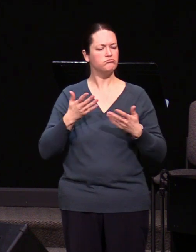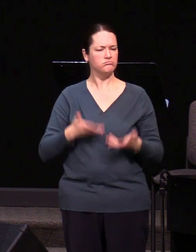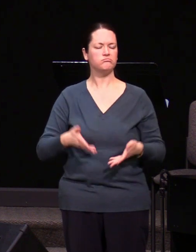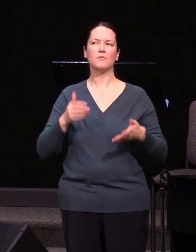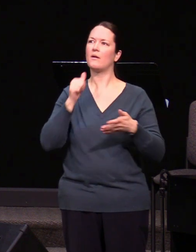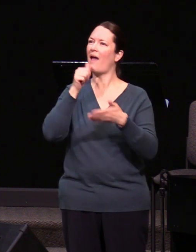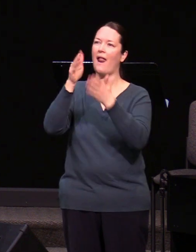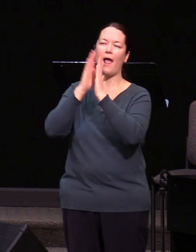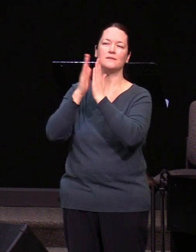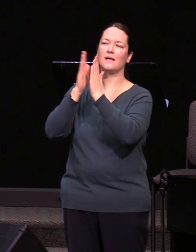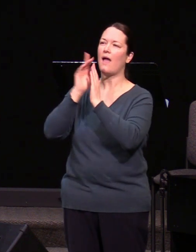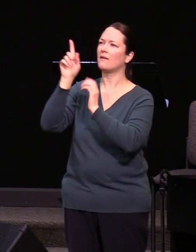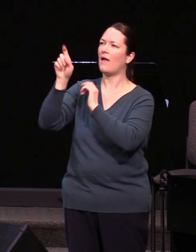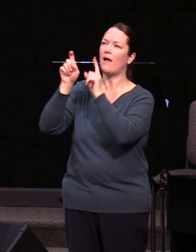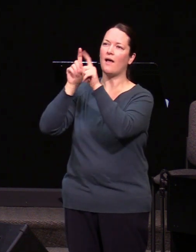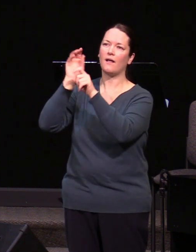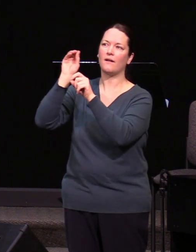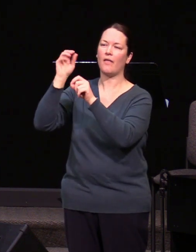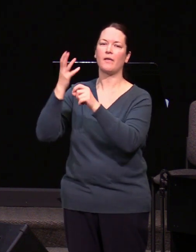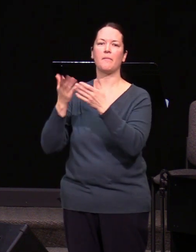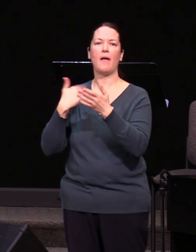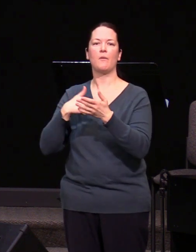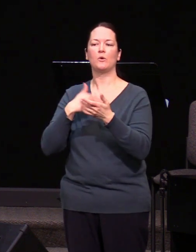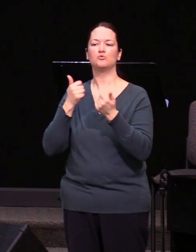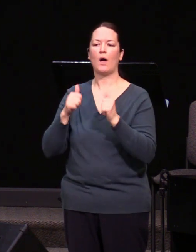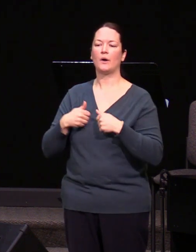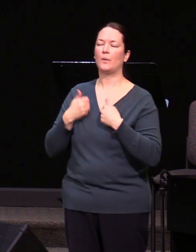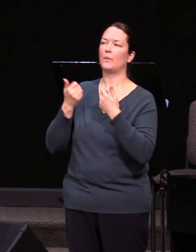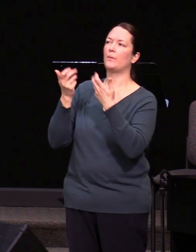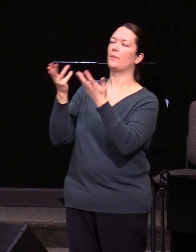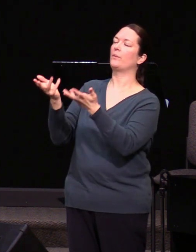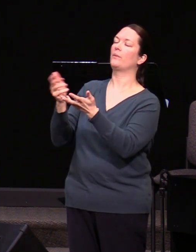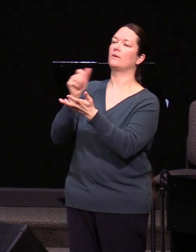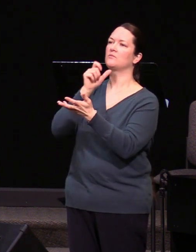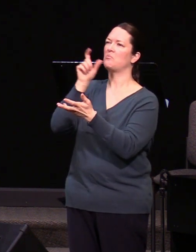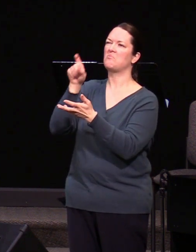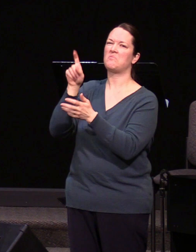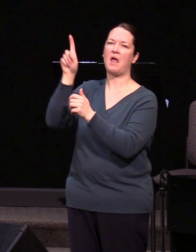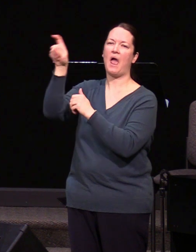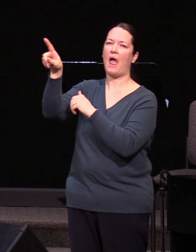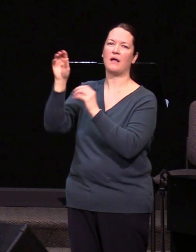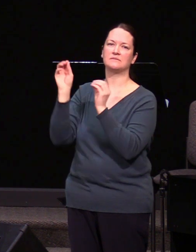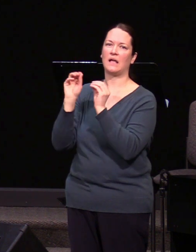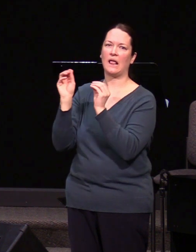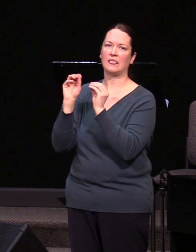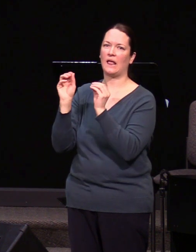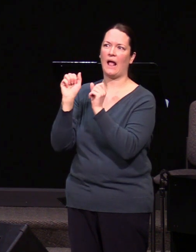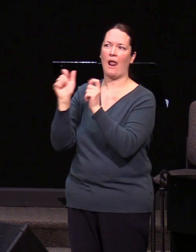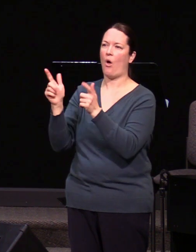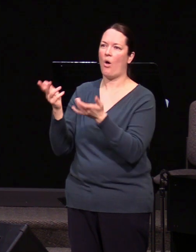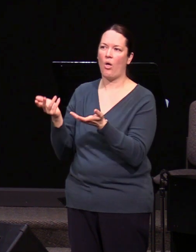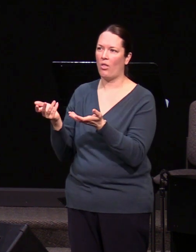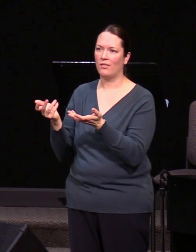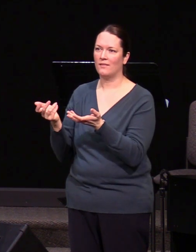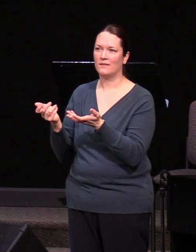fact, we may be trying to empty ourselves of the desire to ask for anything at all.